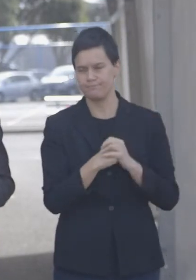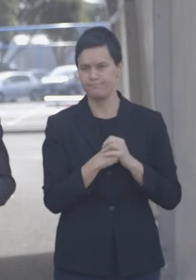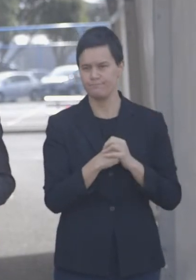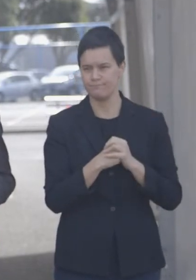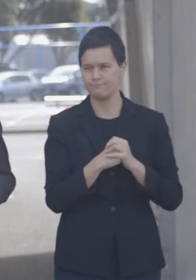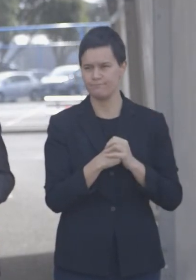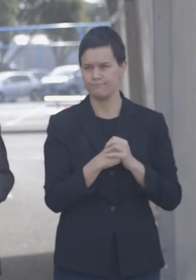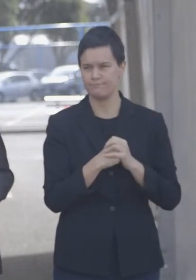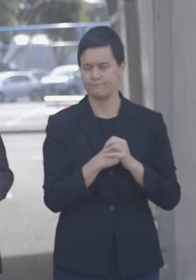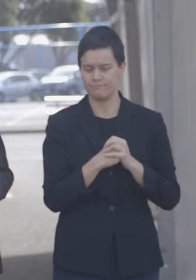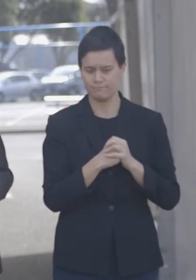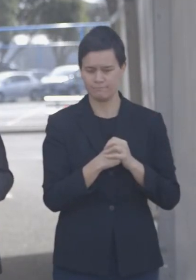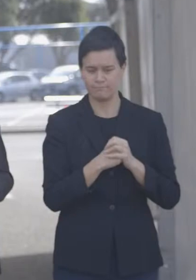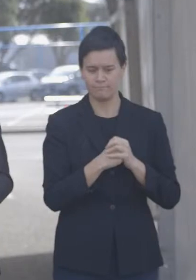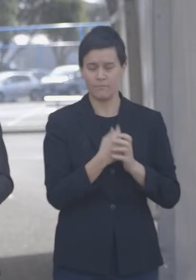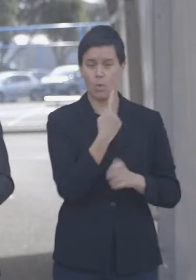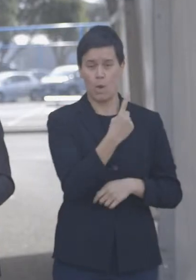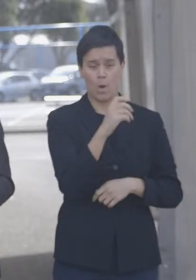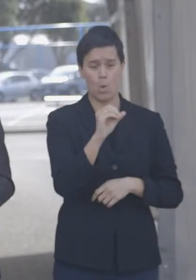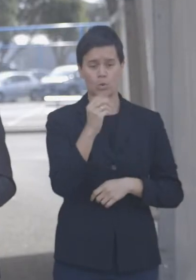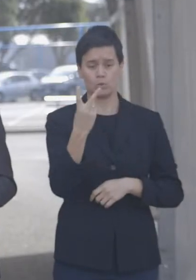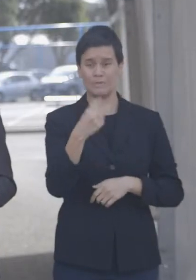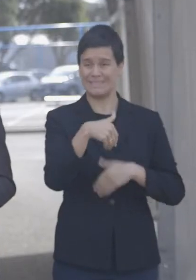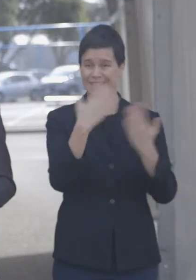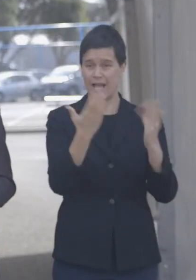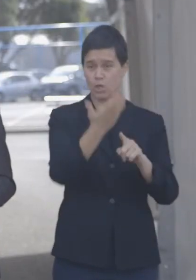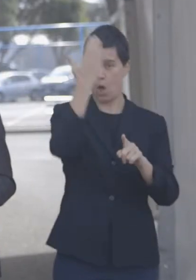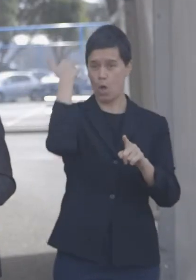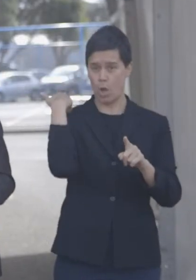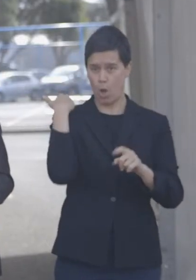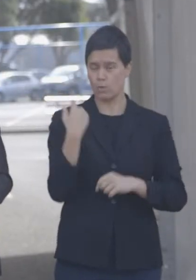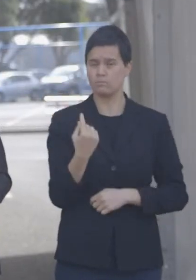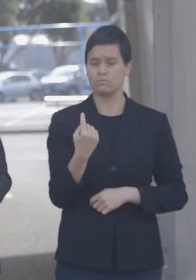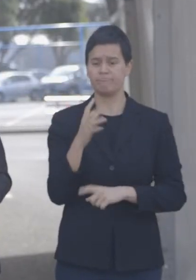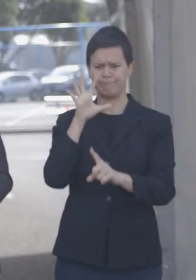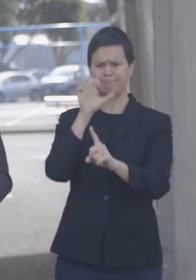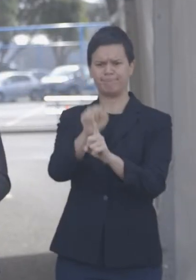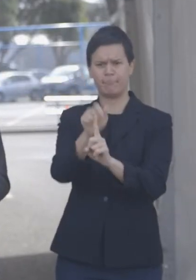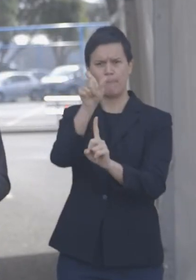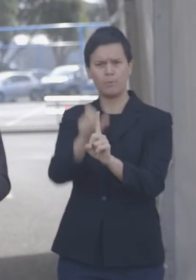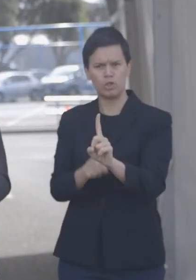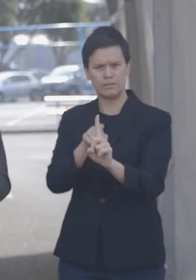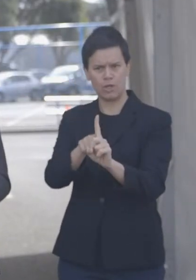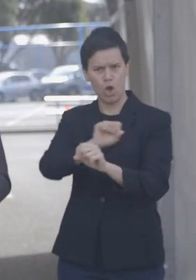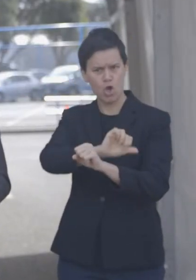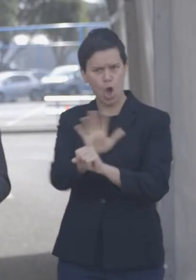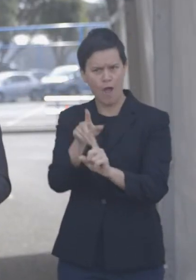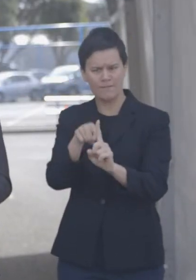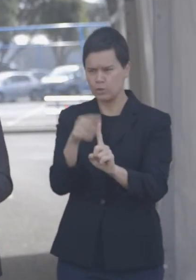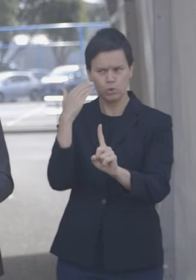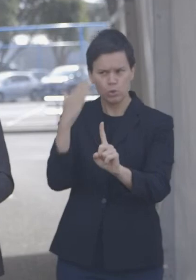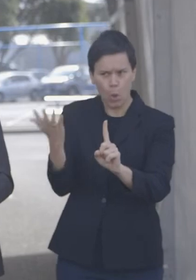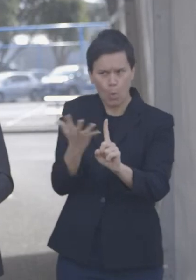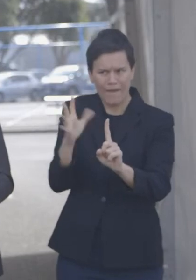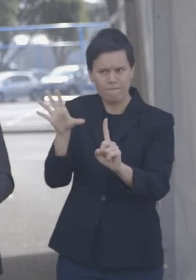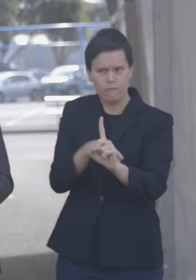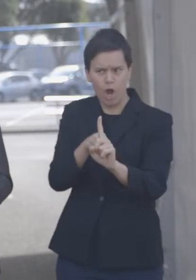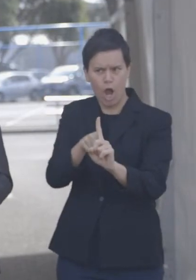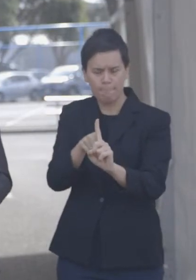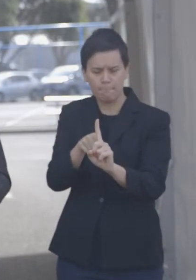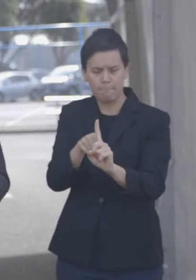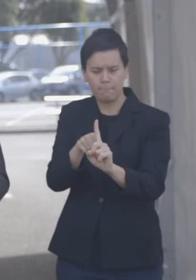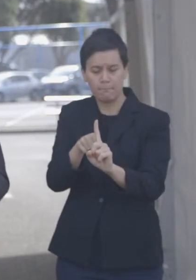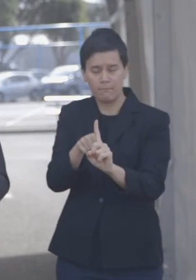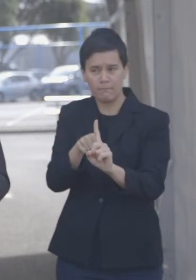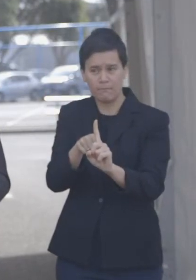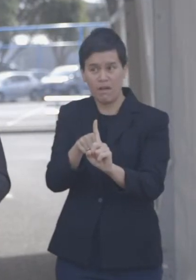it's now been 102 days since we last had a case of COVID-19 in the community that we didn't know the source of.